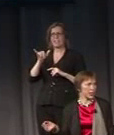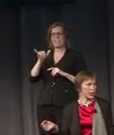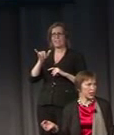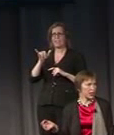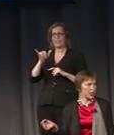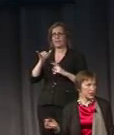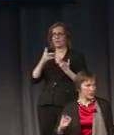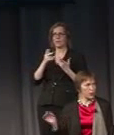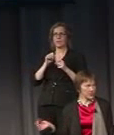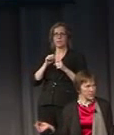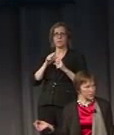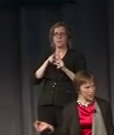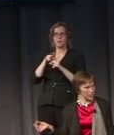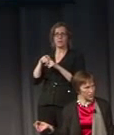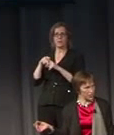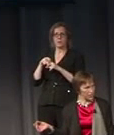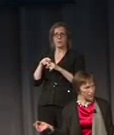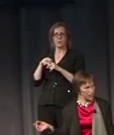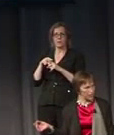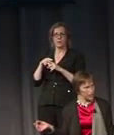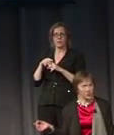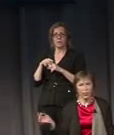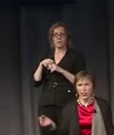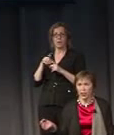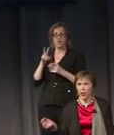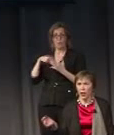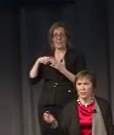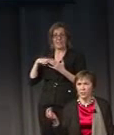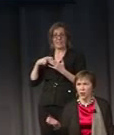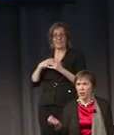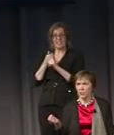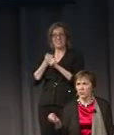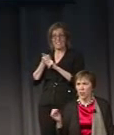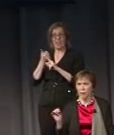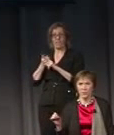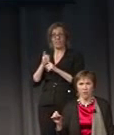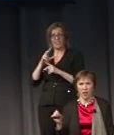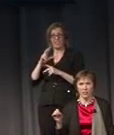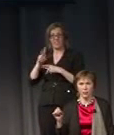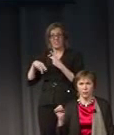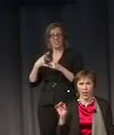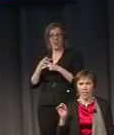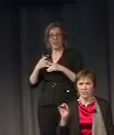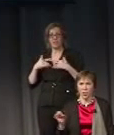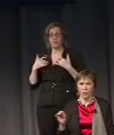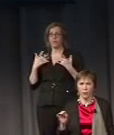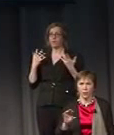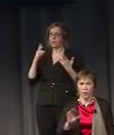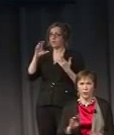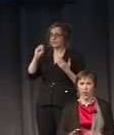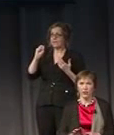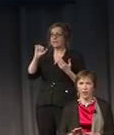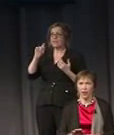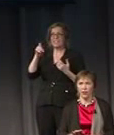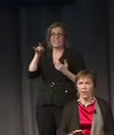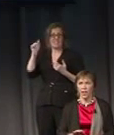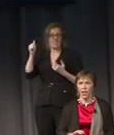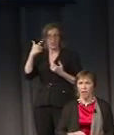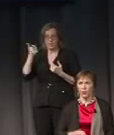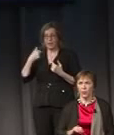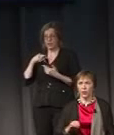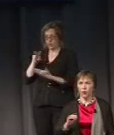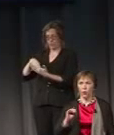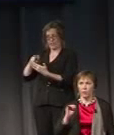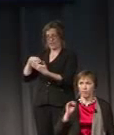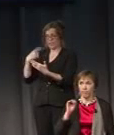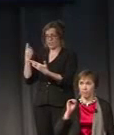words, reading is enforced synesthesia. You're looking at a strange, abstract, black shape on a white background,